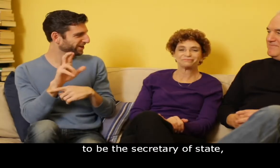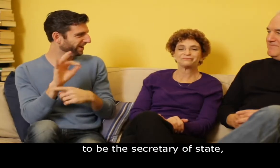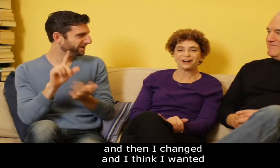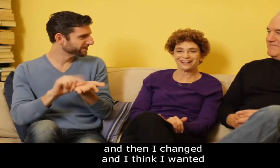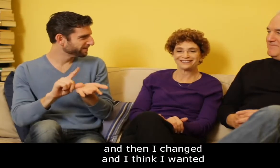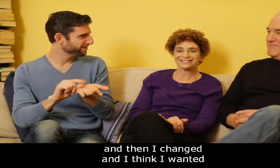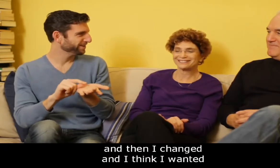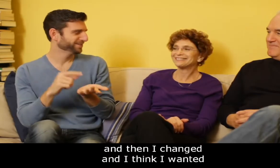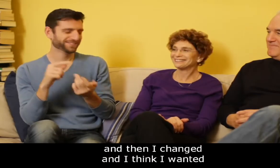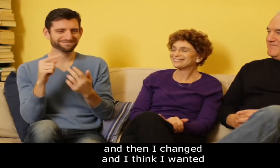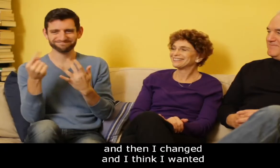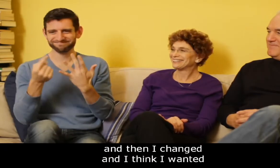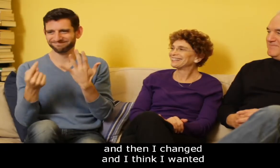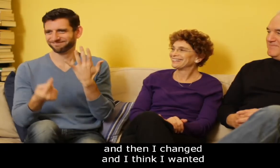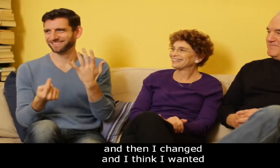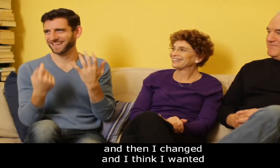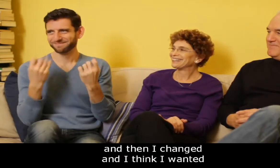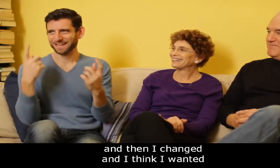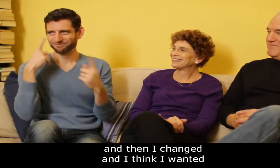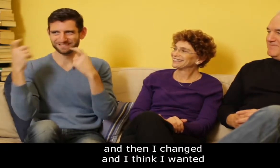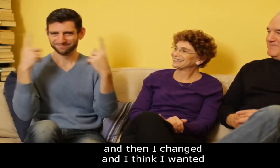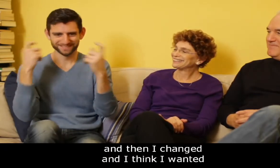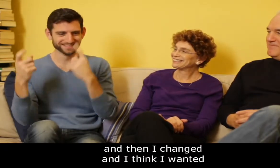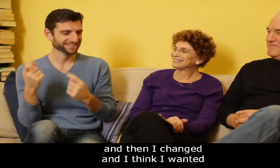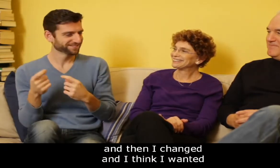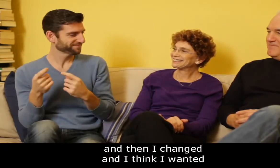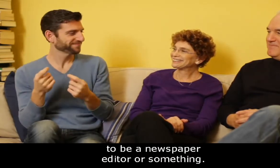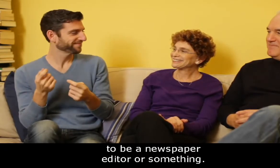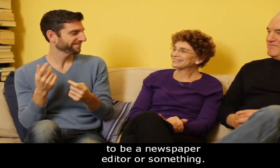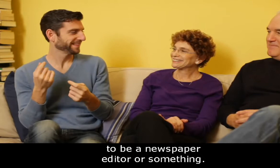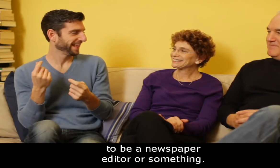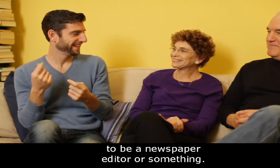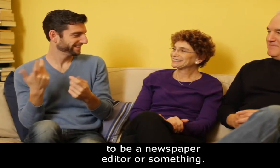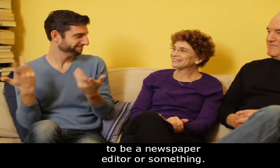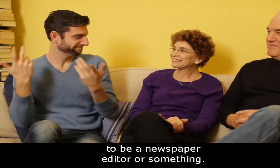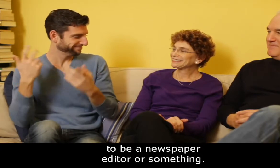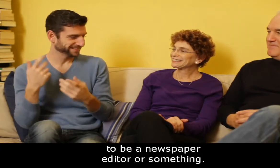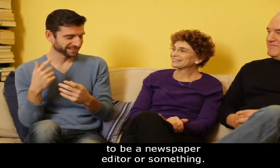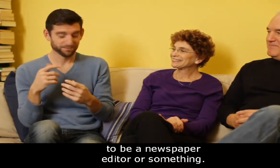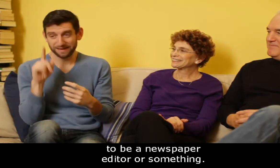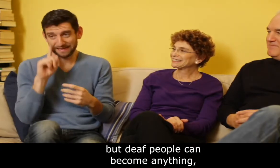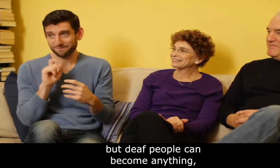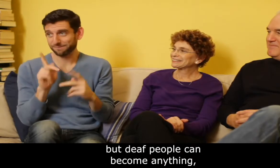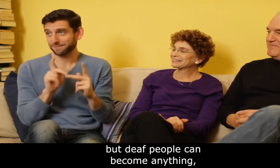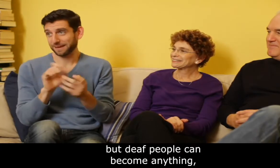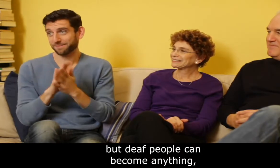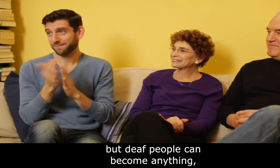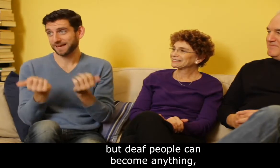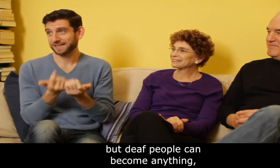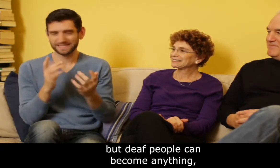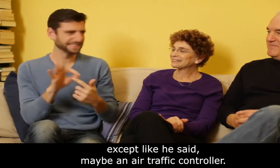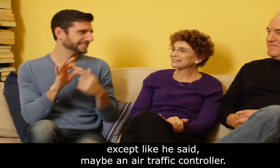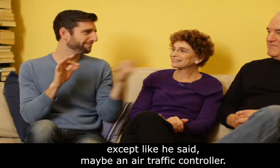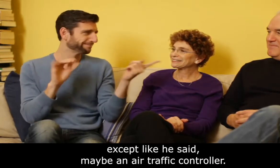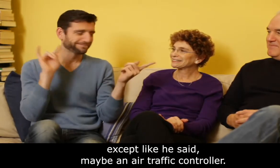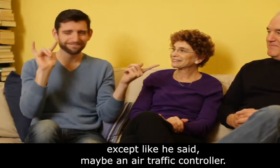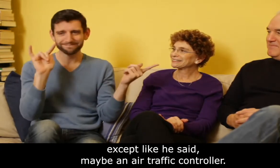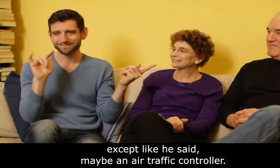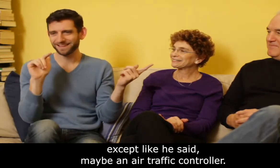And then after that, I thought maybe I would write and I could be a publisher, or I'm not sure. But deaf people can become anything, except